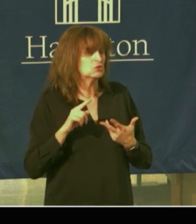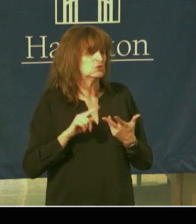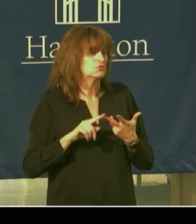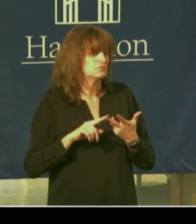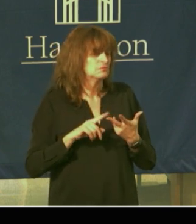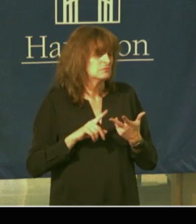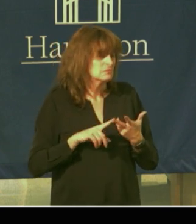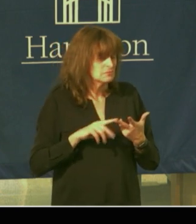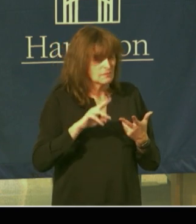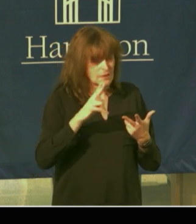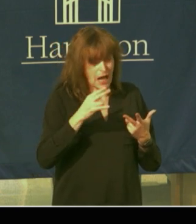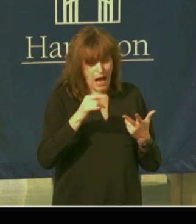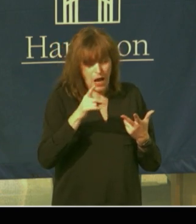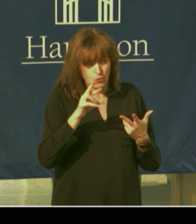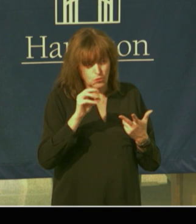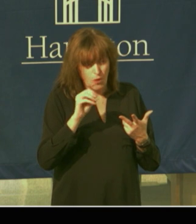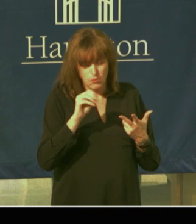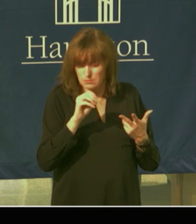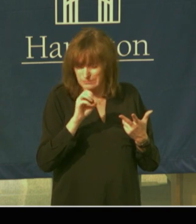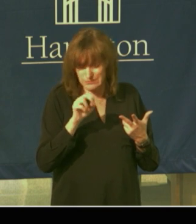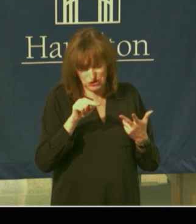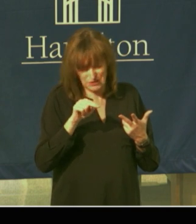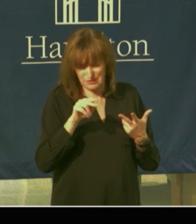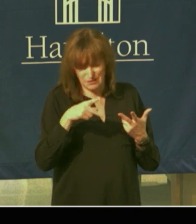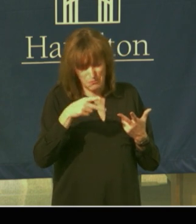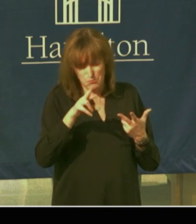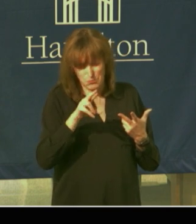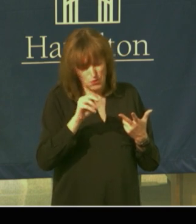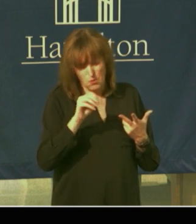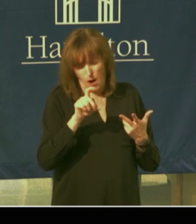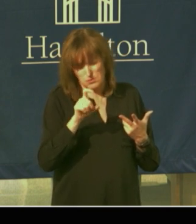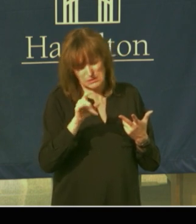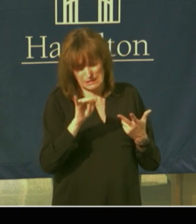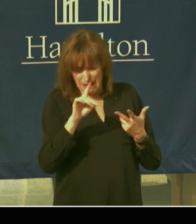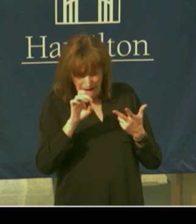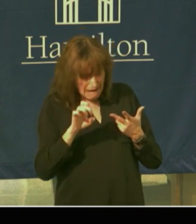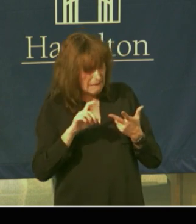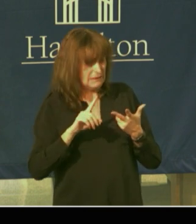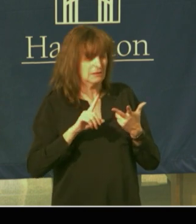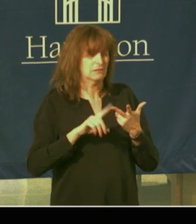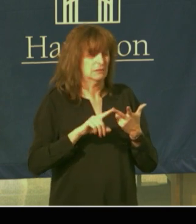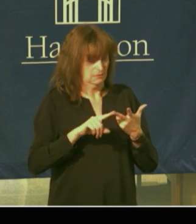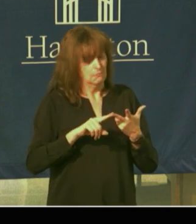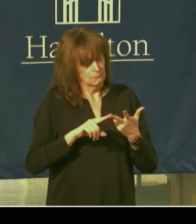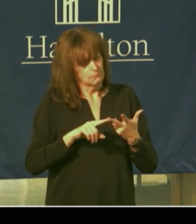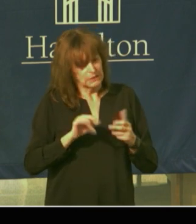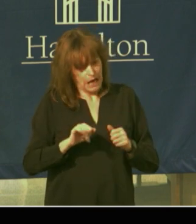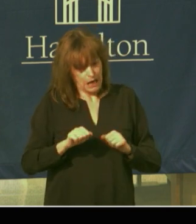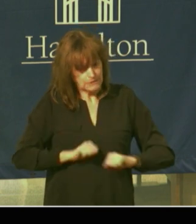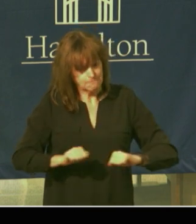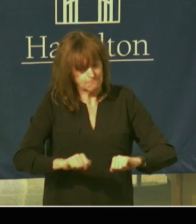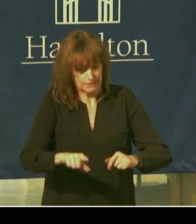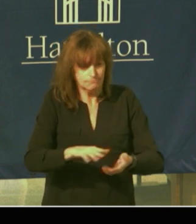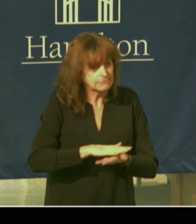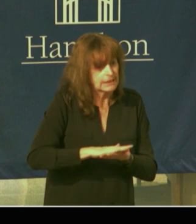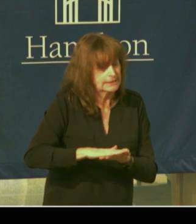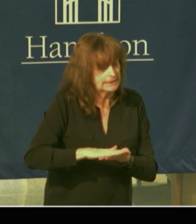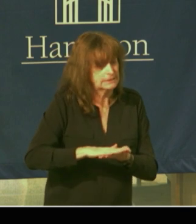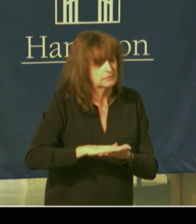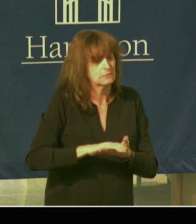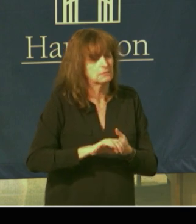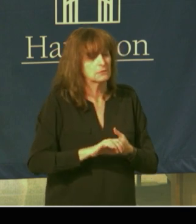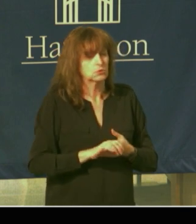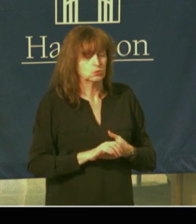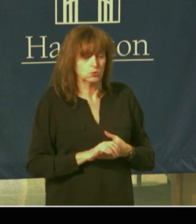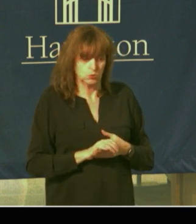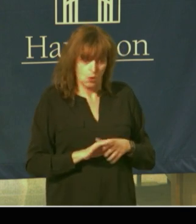solutions can totally disinfect the virus. So keeping surfaces clean, using those solutions to keep